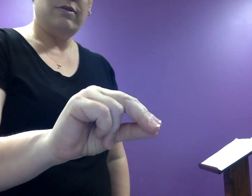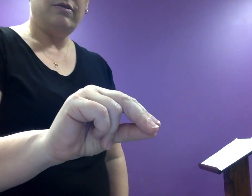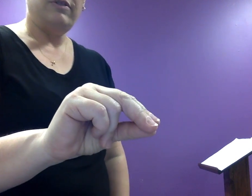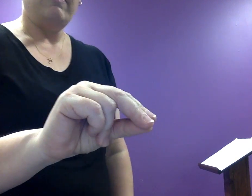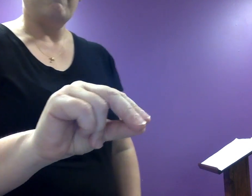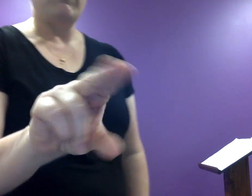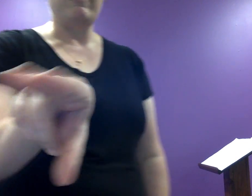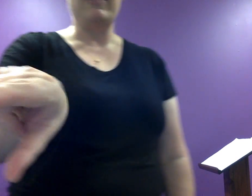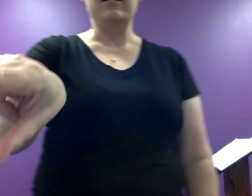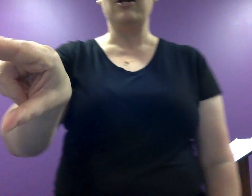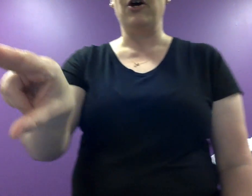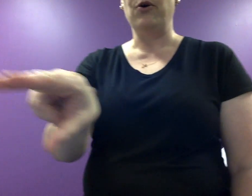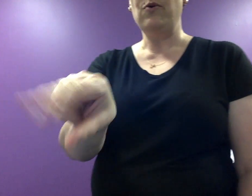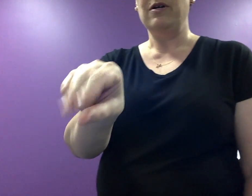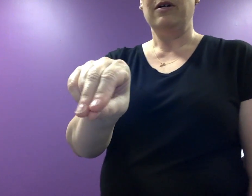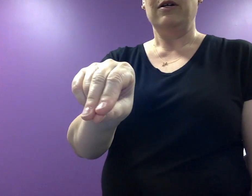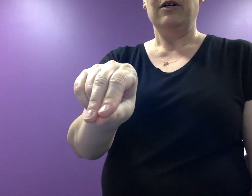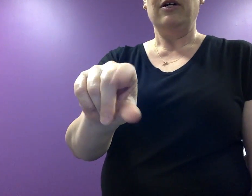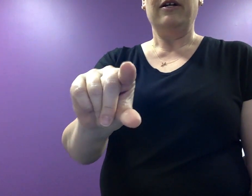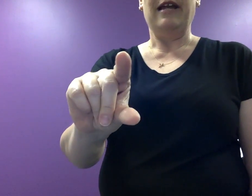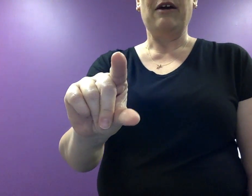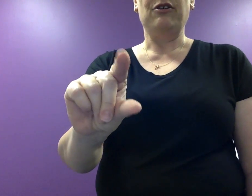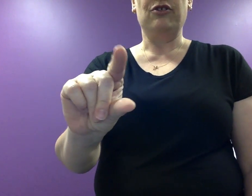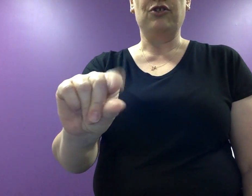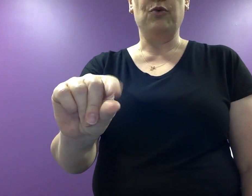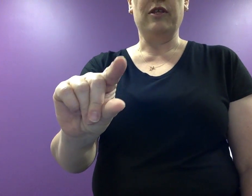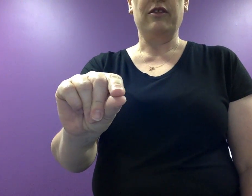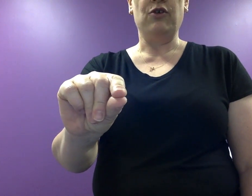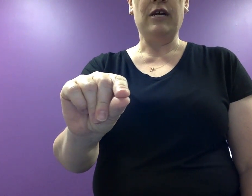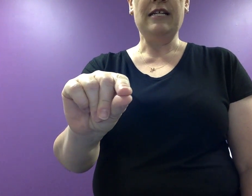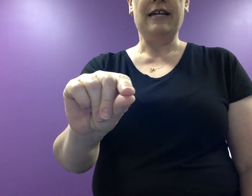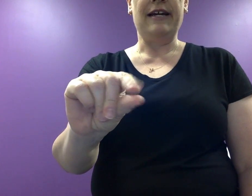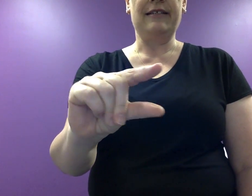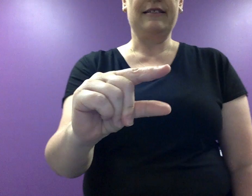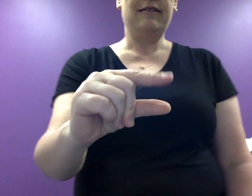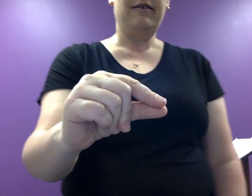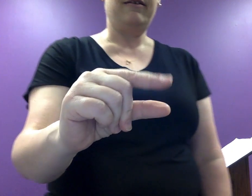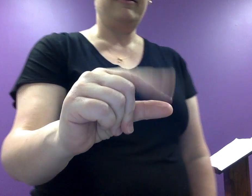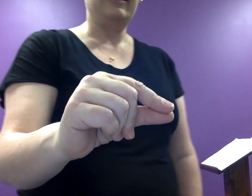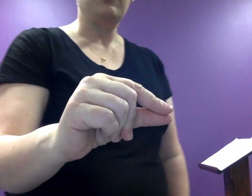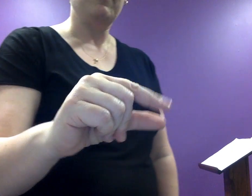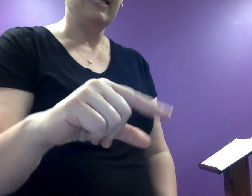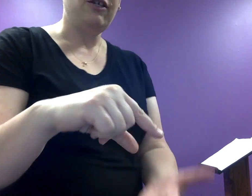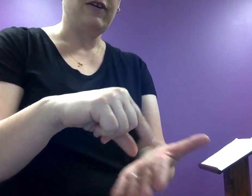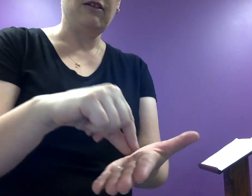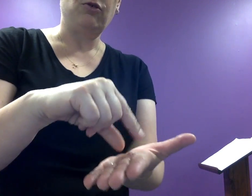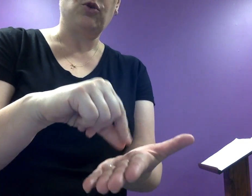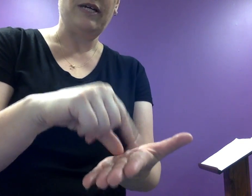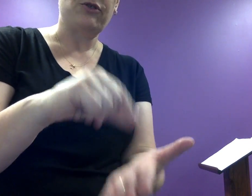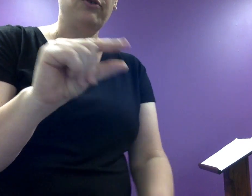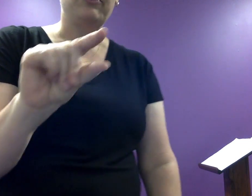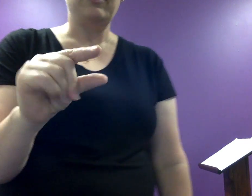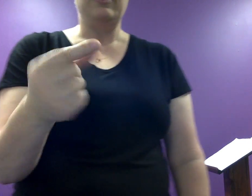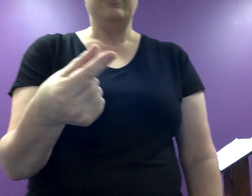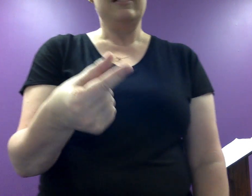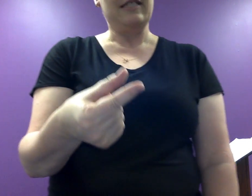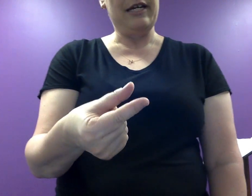remember we've done no, now you just do with your index It's almost like you've got little tweezers. It's like your